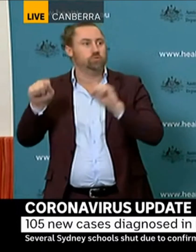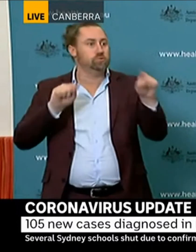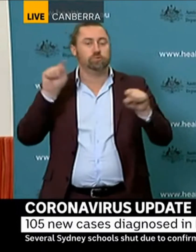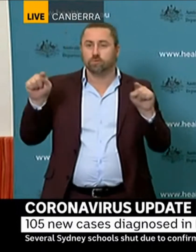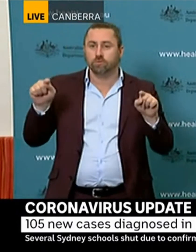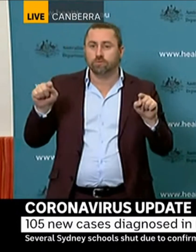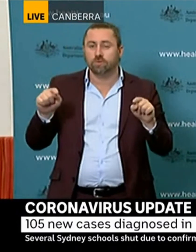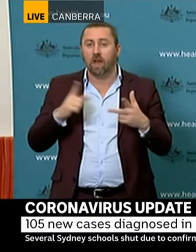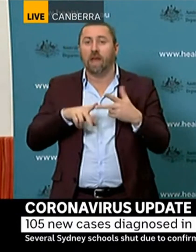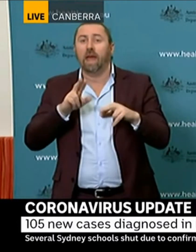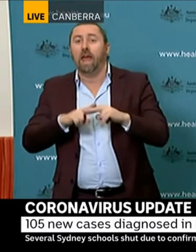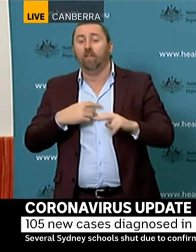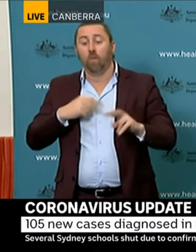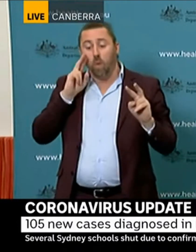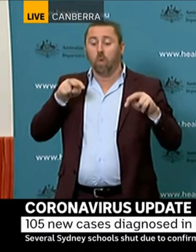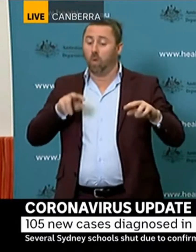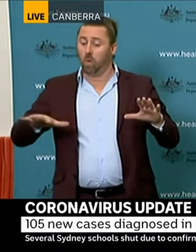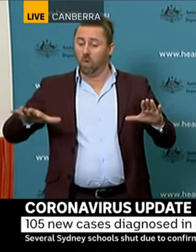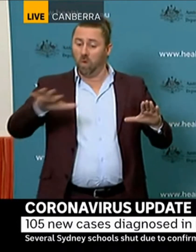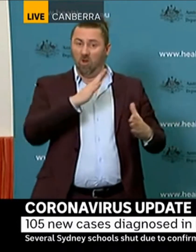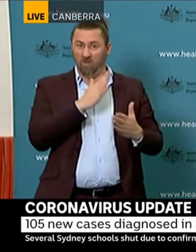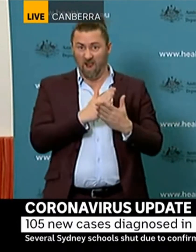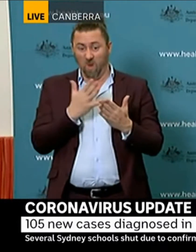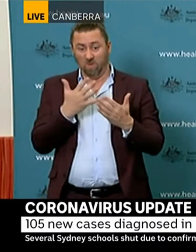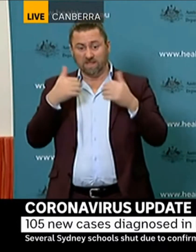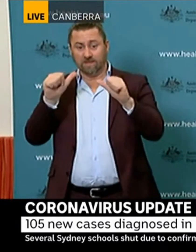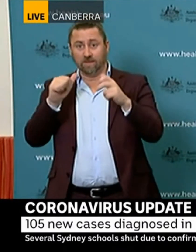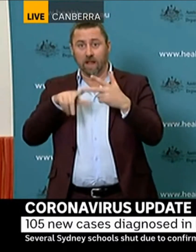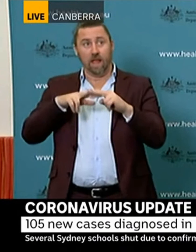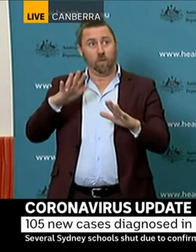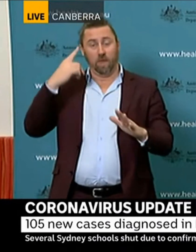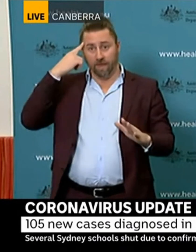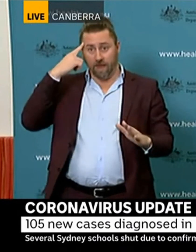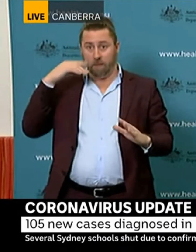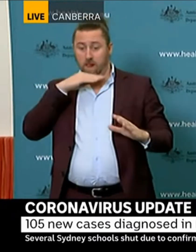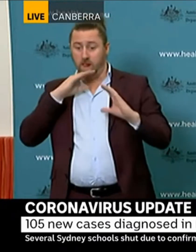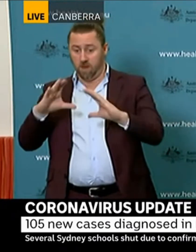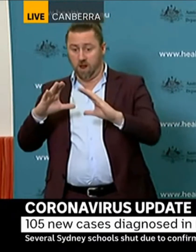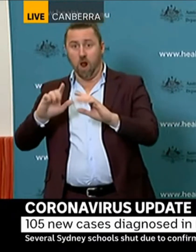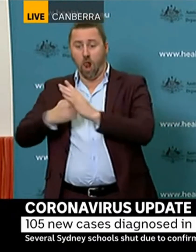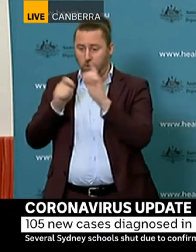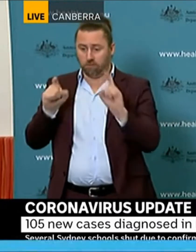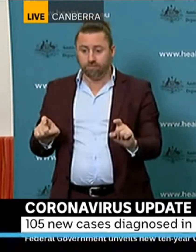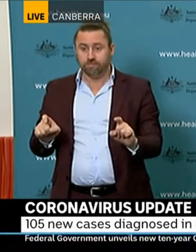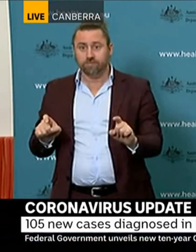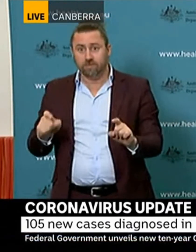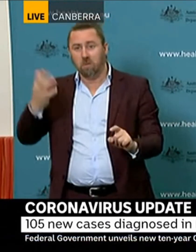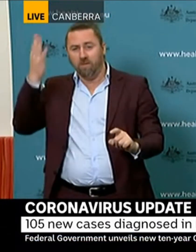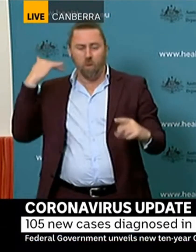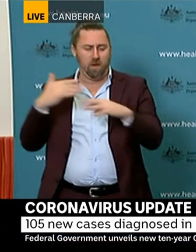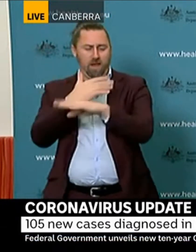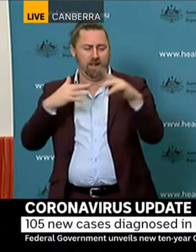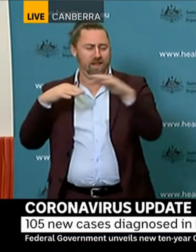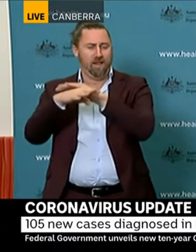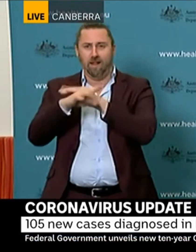on the macro level, it seems to be quite effective, in fact. If we look at the whole of Melbourne, certainly people are moving a lot less than they